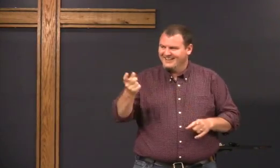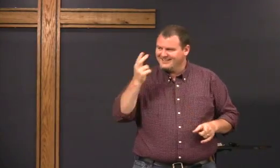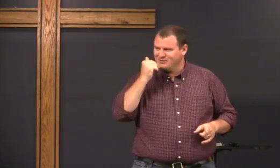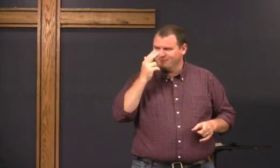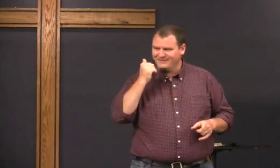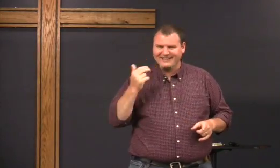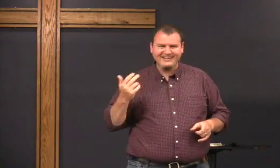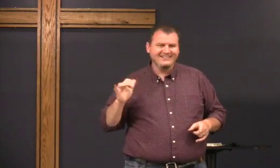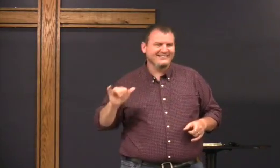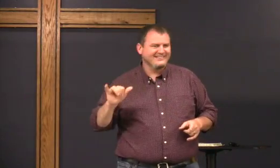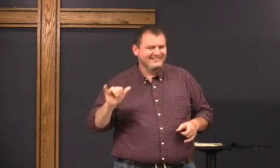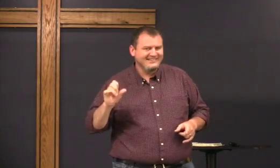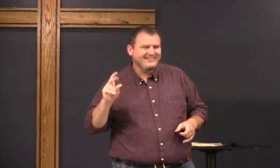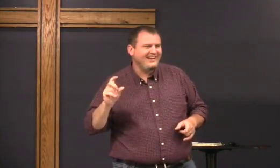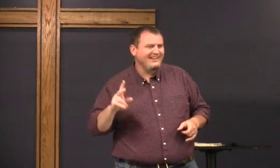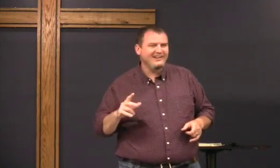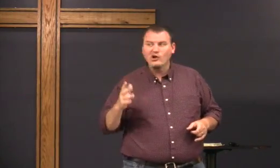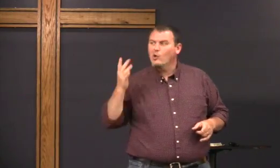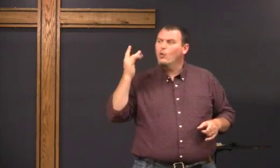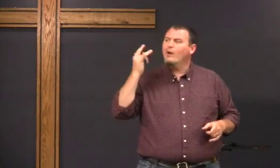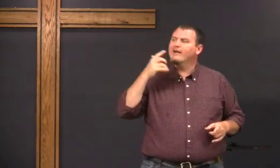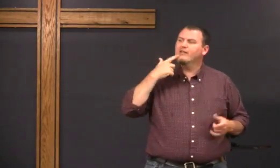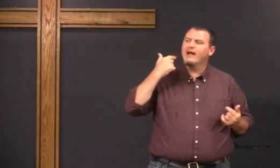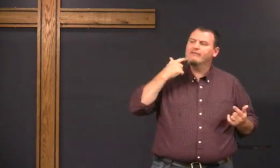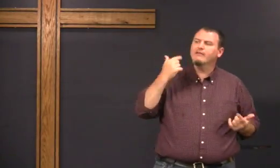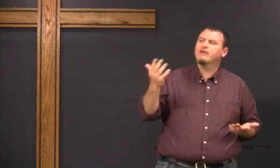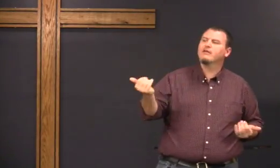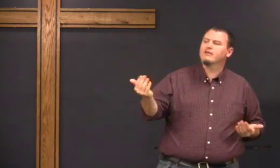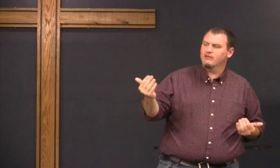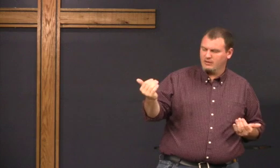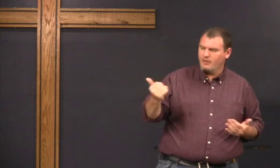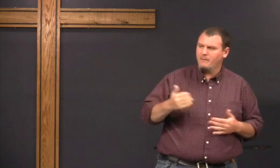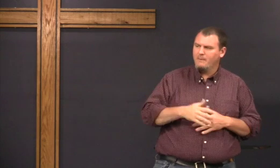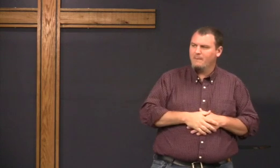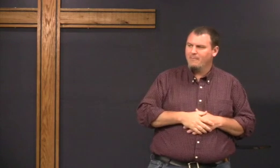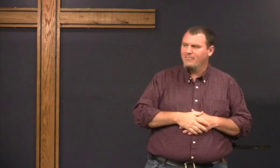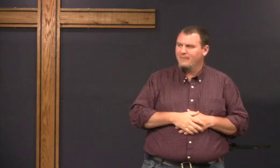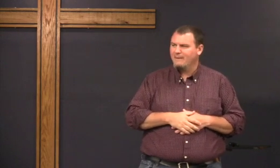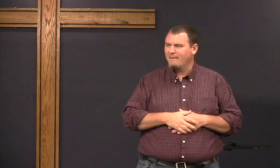It's too funny. Why are you laughing? Come on.